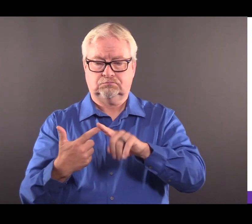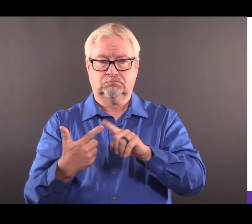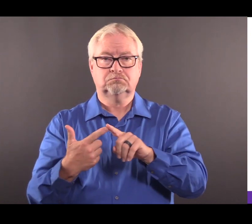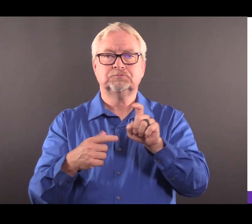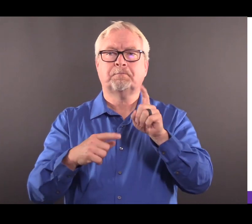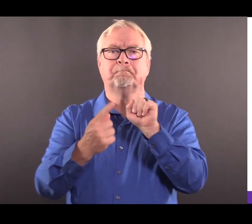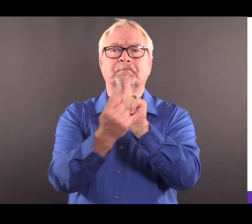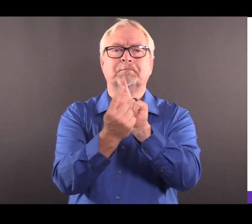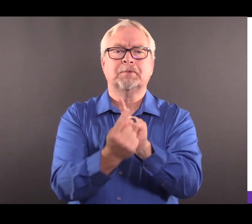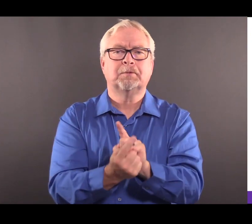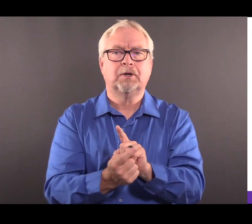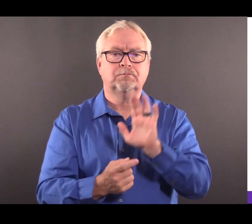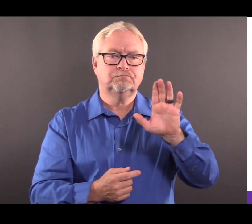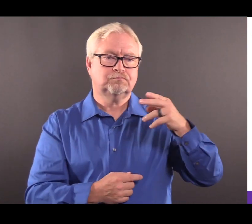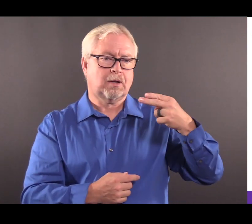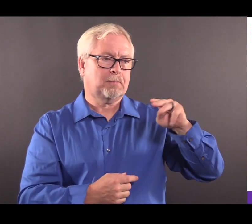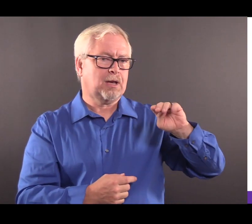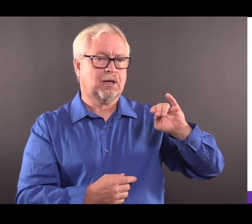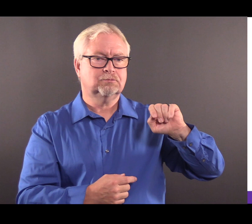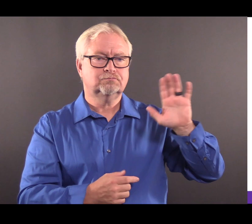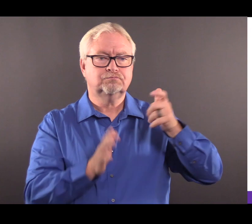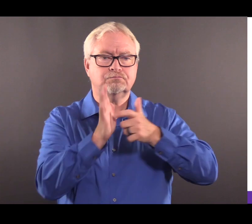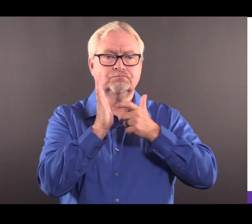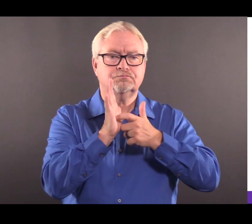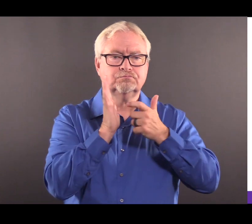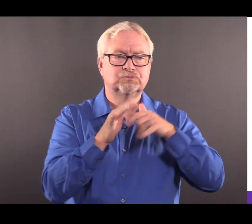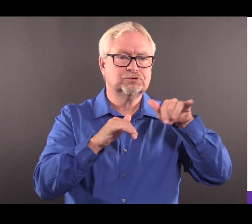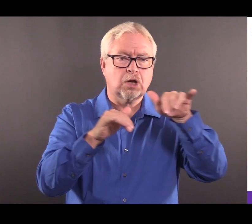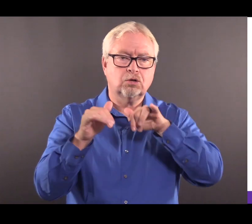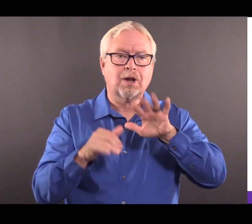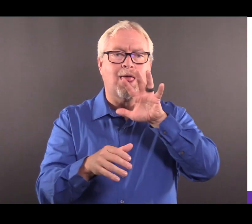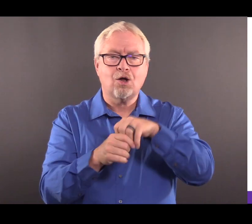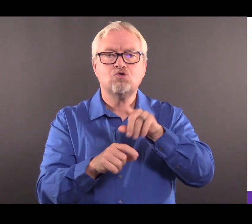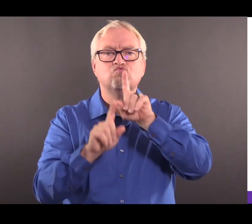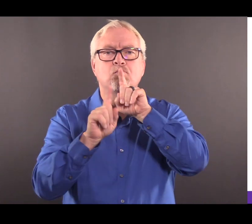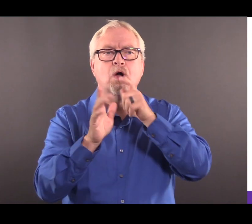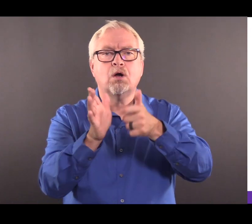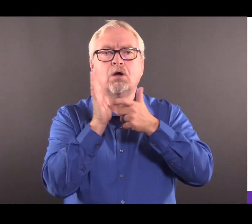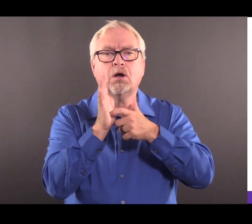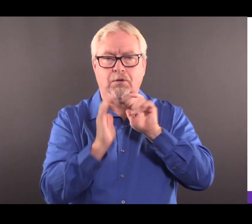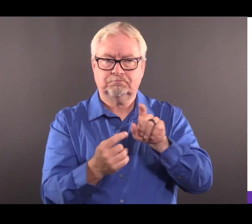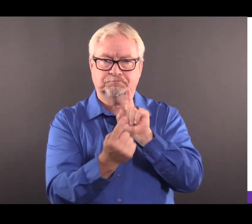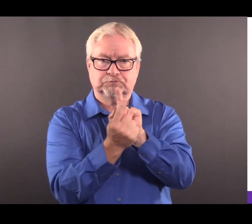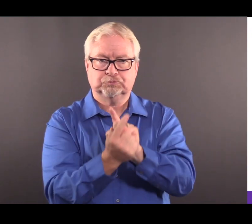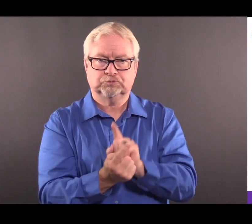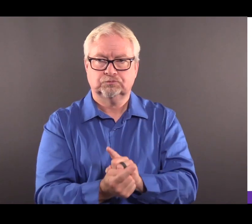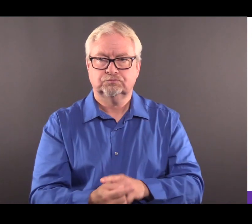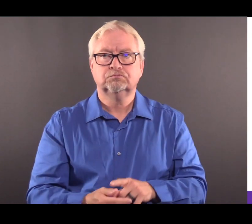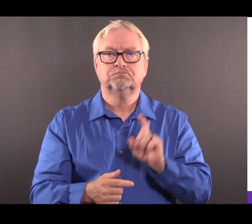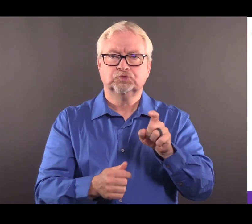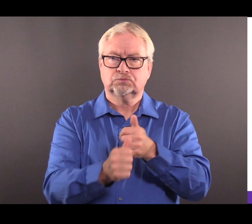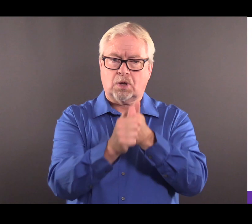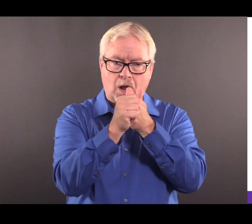it must meet all HMIS data standards, including reporting